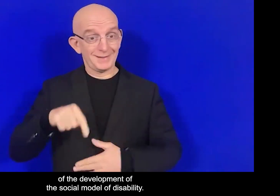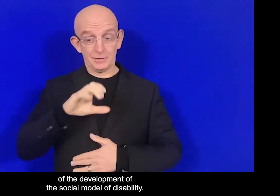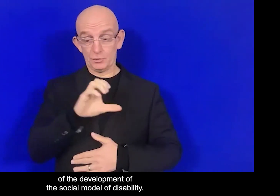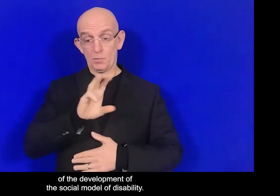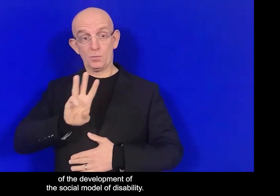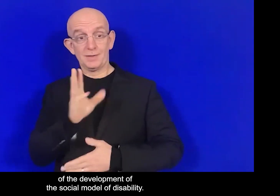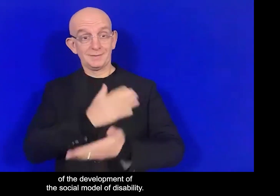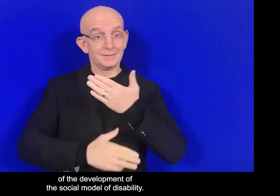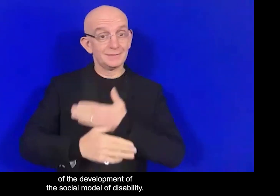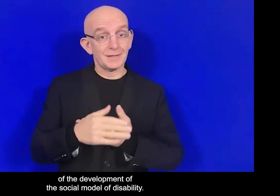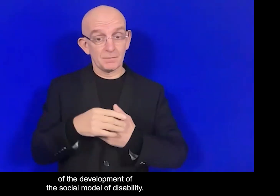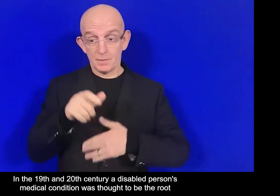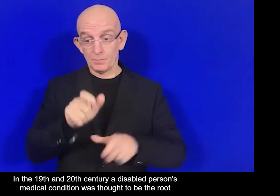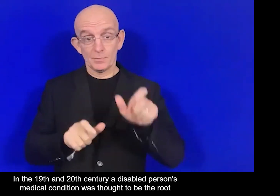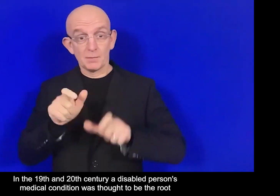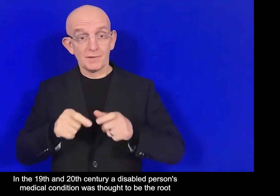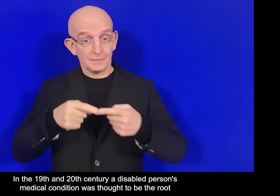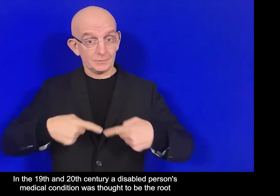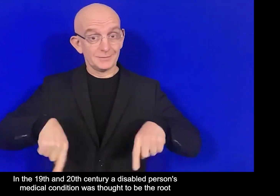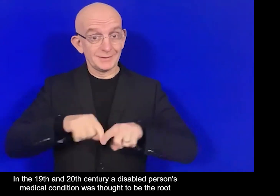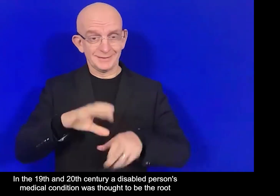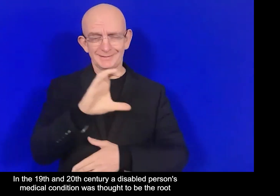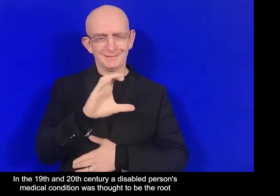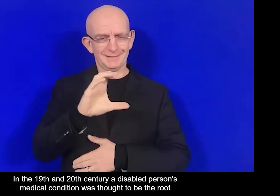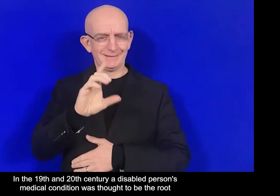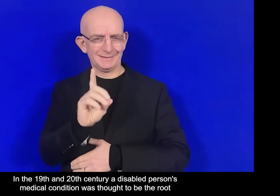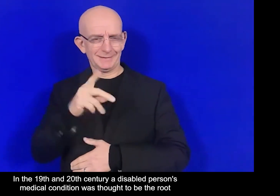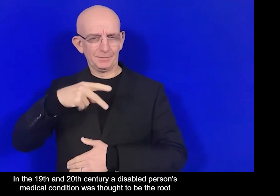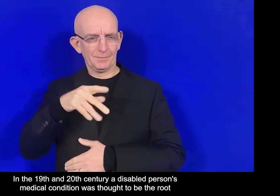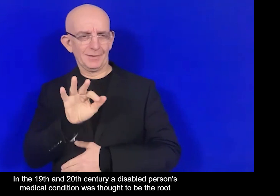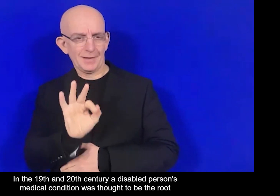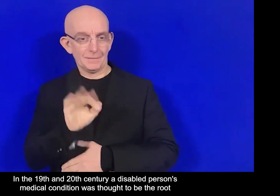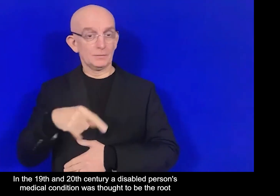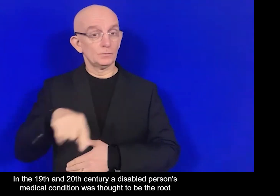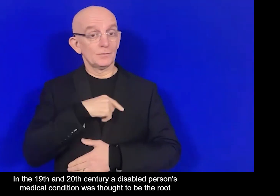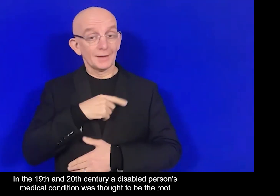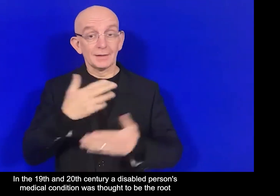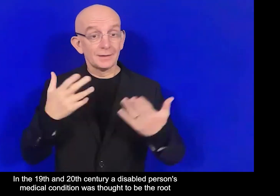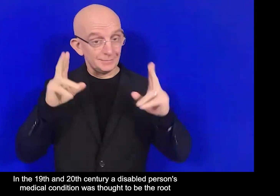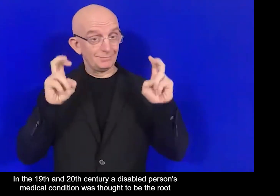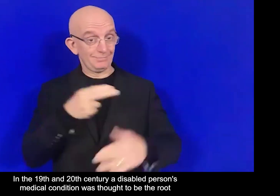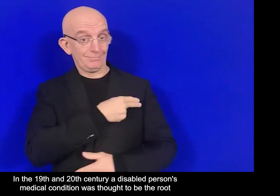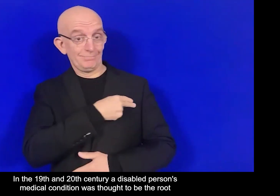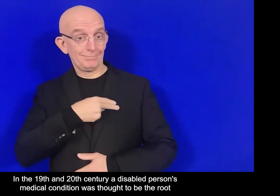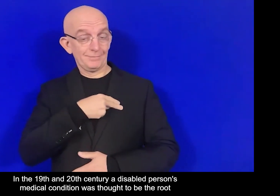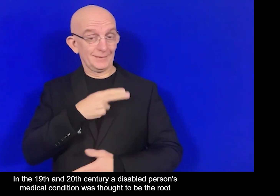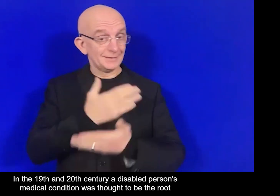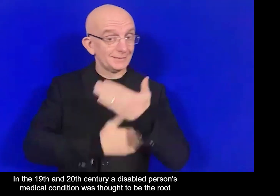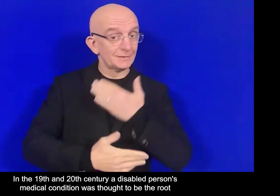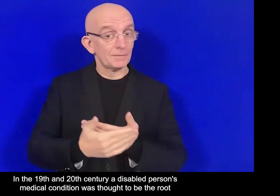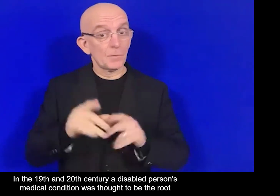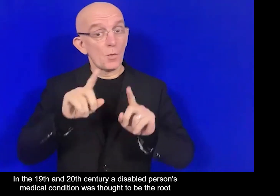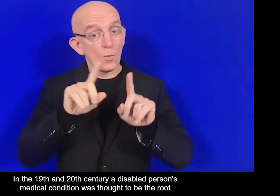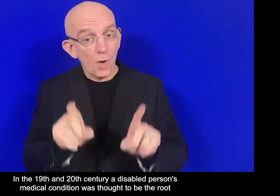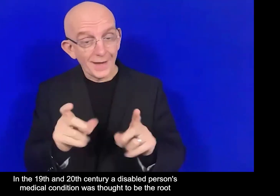the social model of disability. In the 19th and 20th century, a disabled